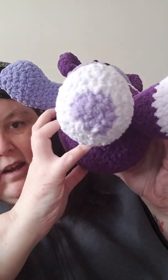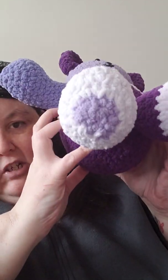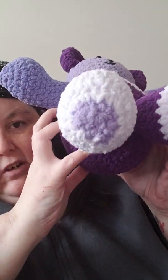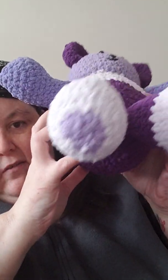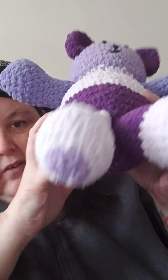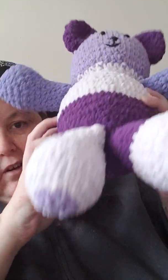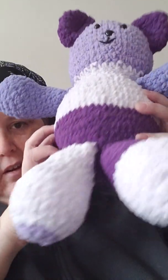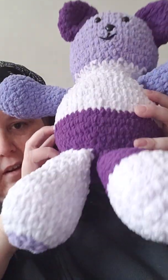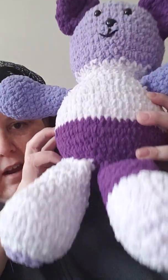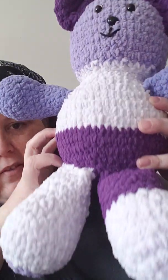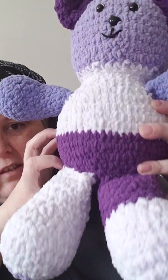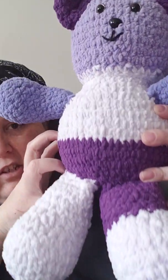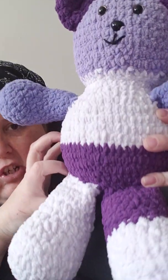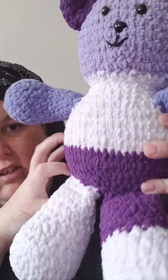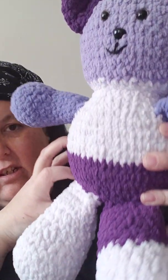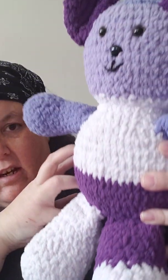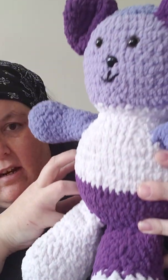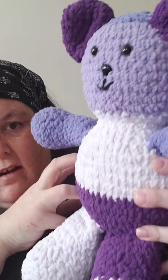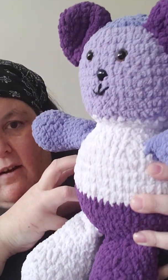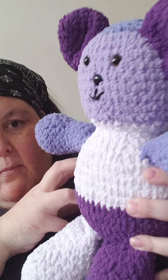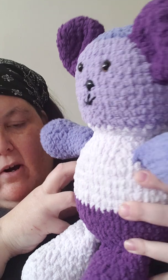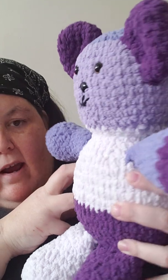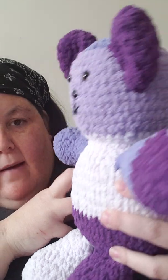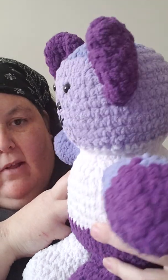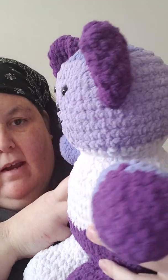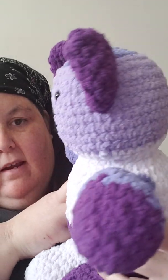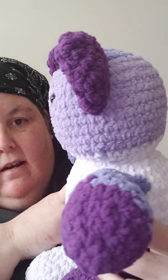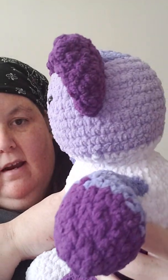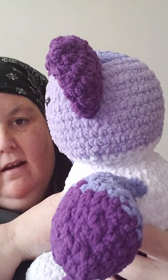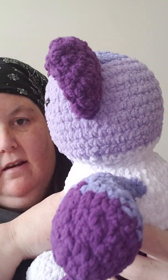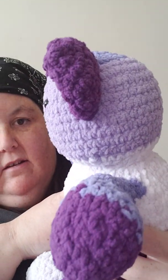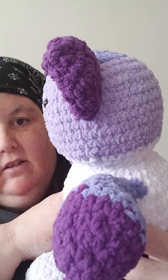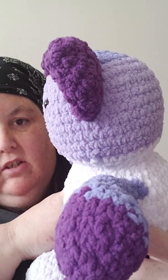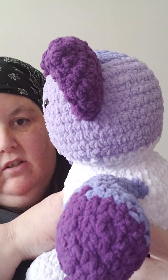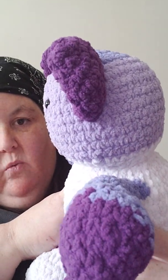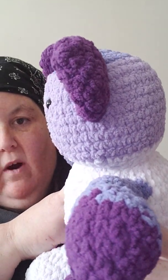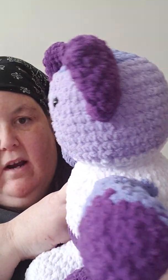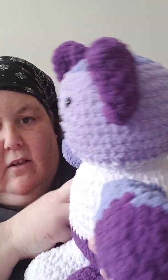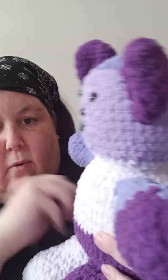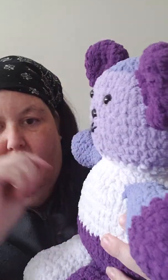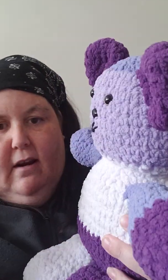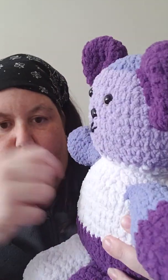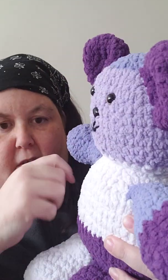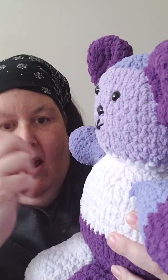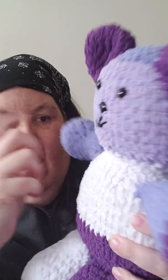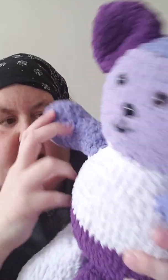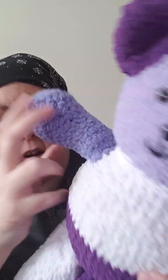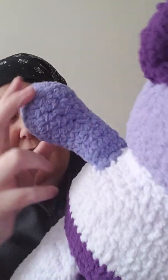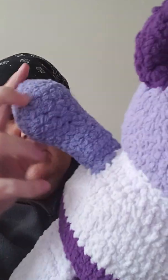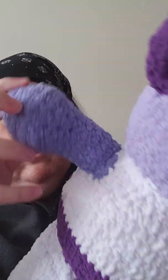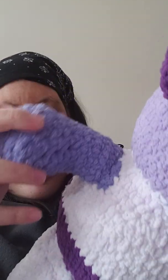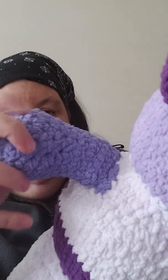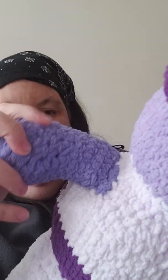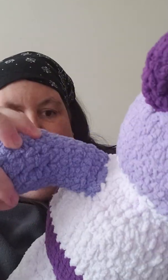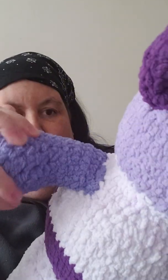match of, and this is just Bernat blanket, and it's just the one colorway. If I didn't switch it or